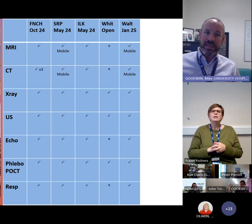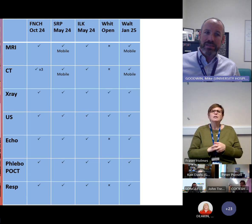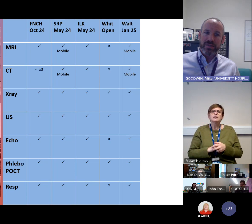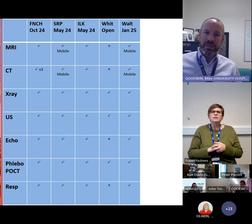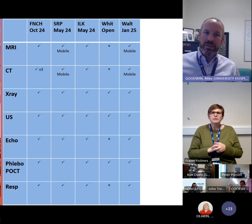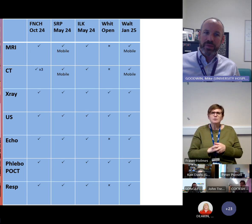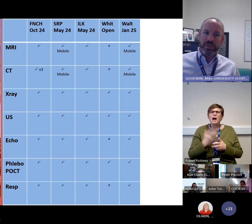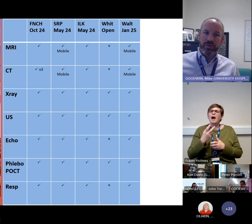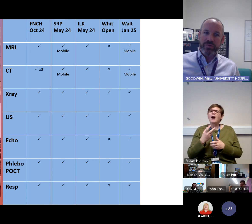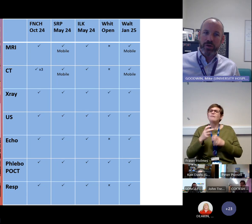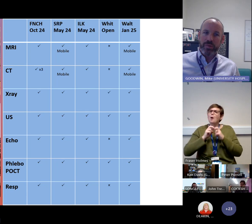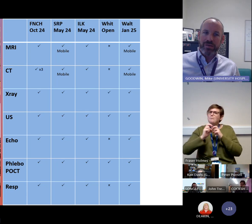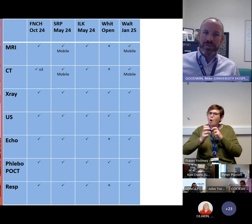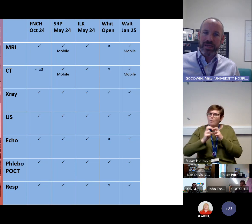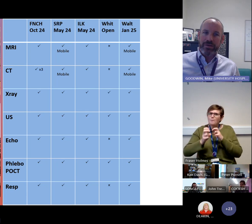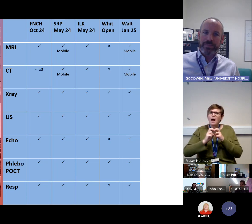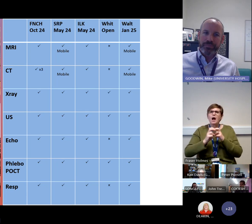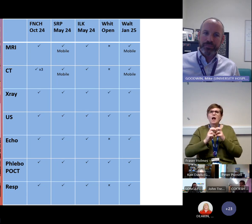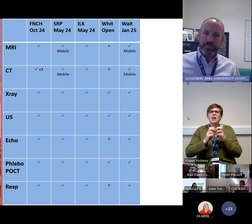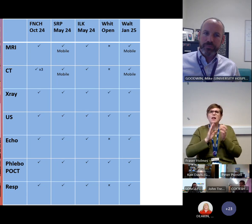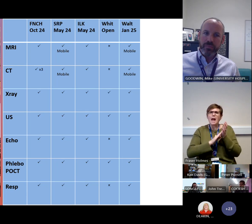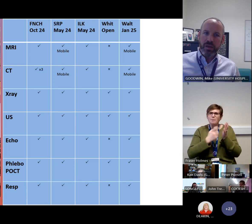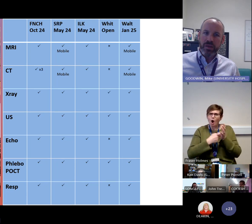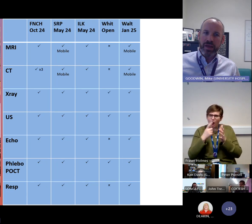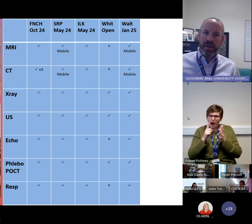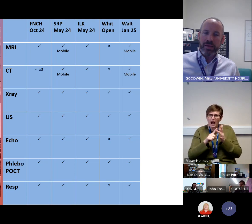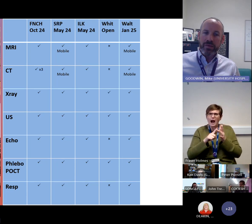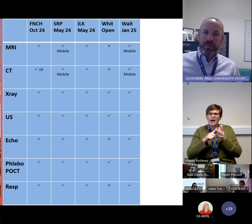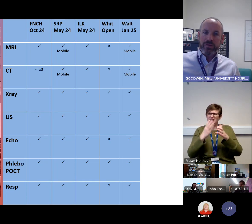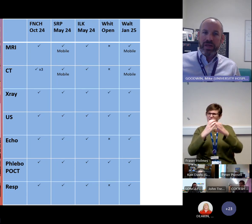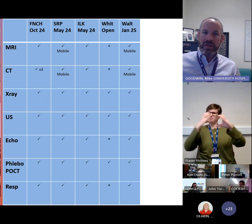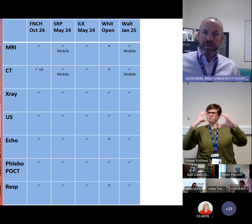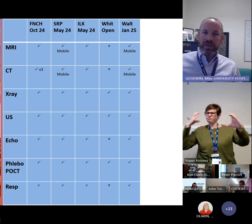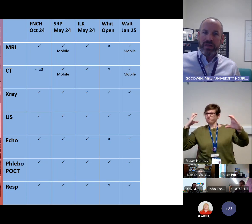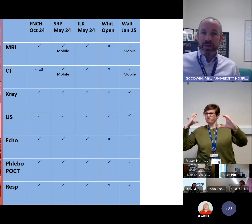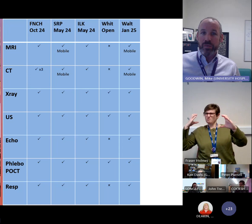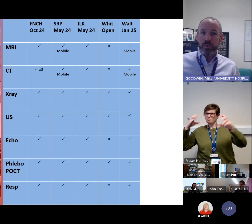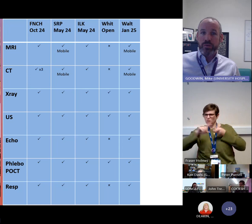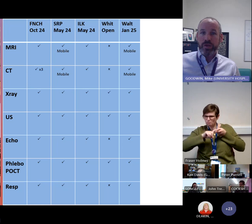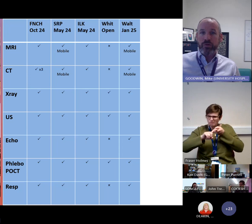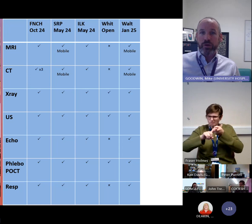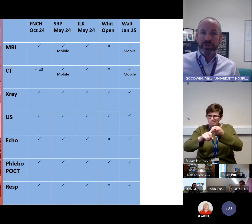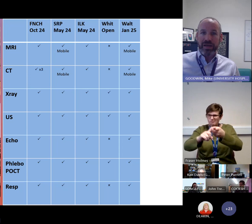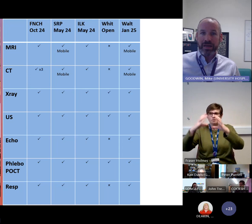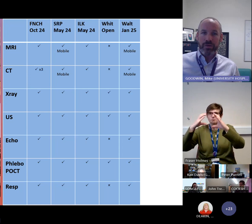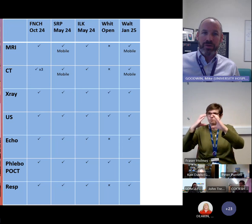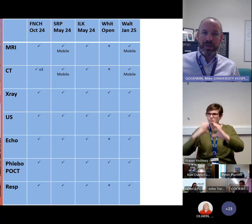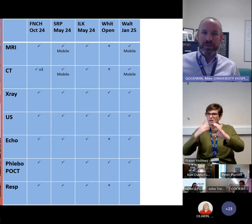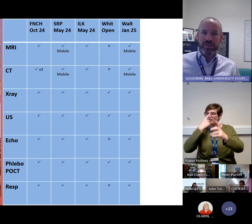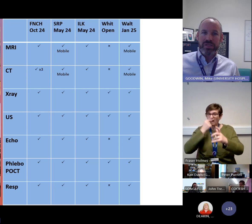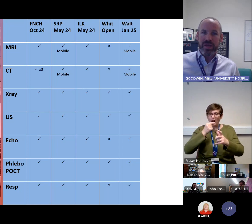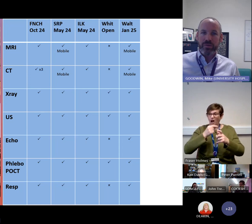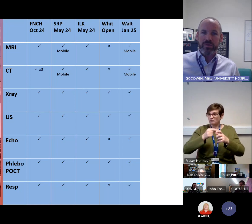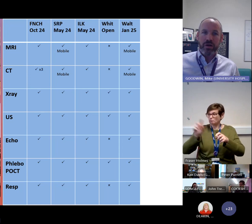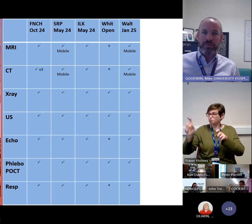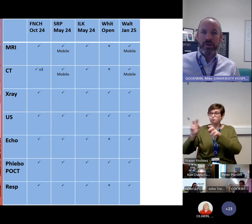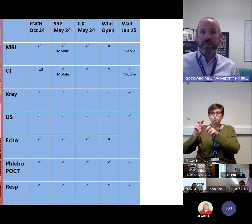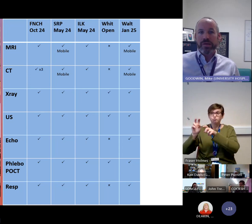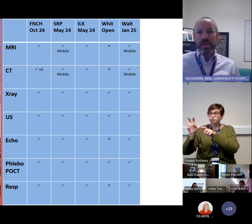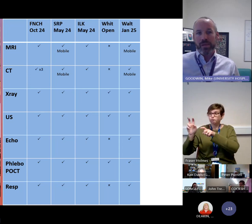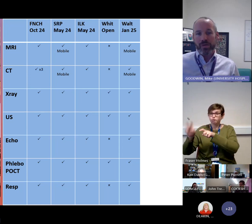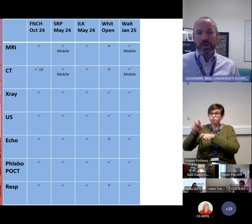and CT. So there's a little picture of the mobile scanner there. So that's a scanner that can move across our locations to be able